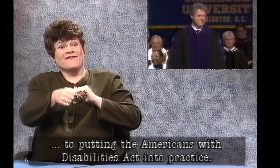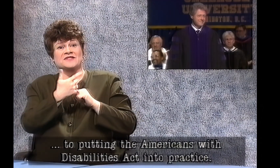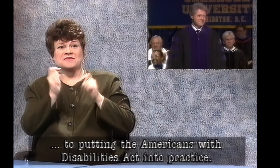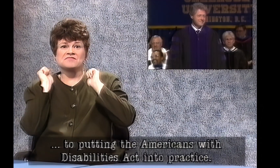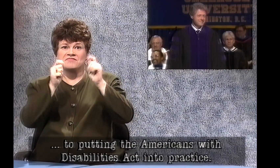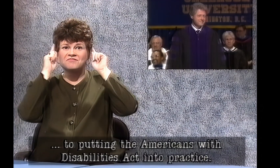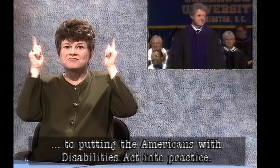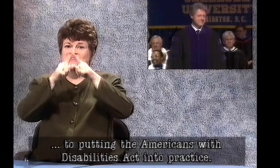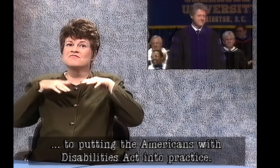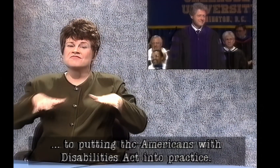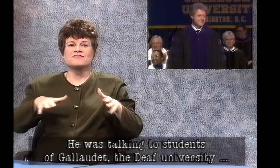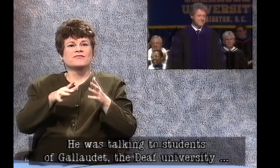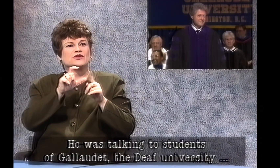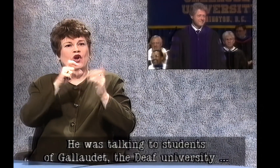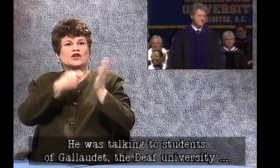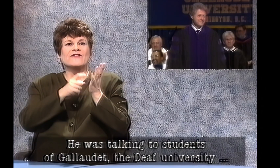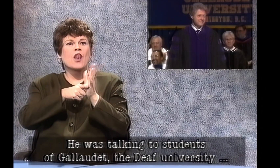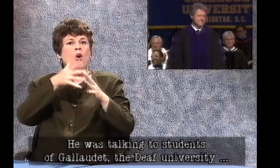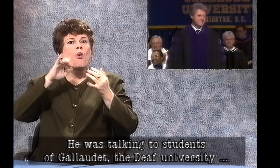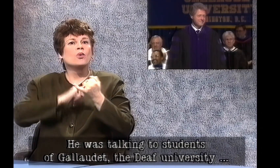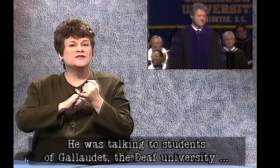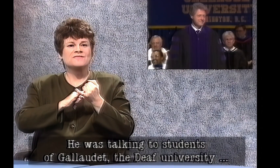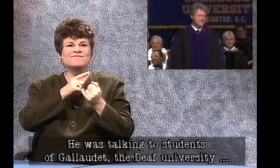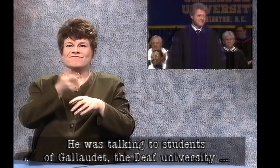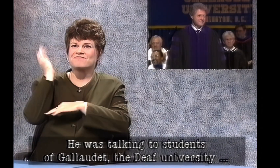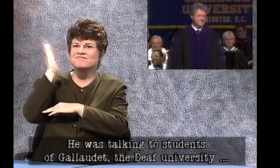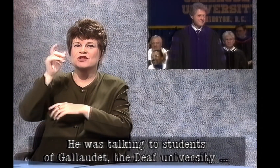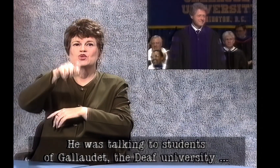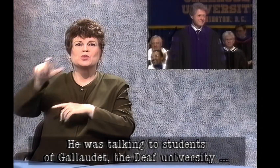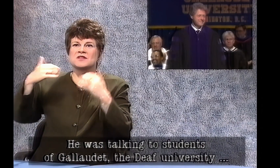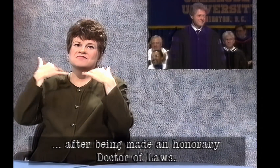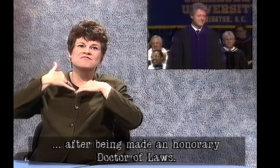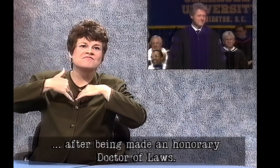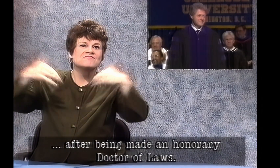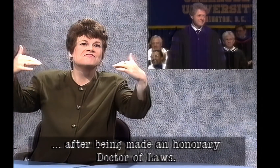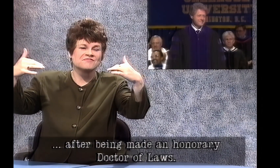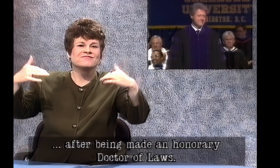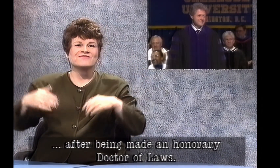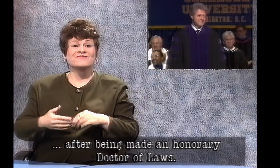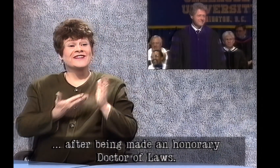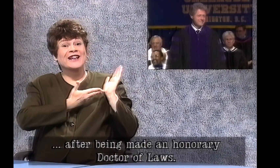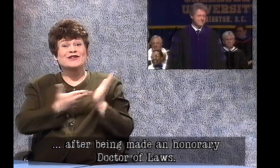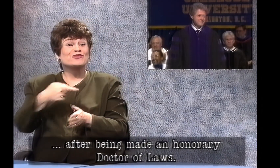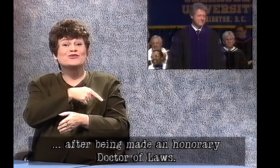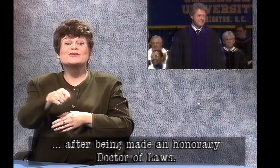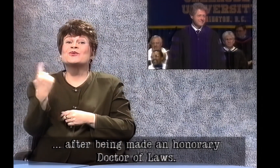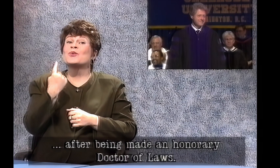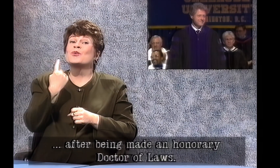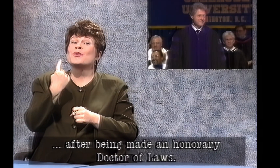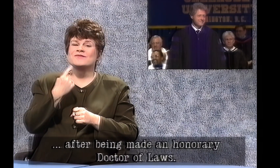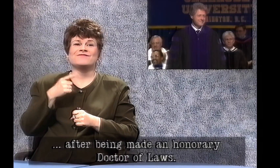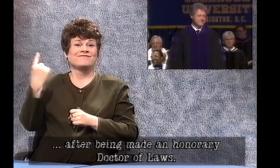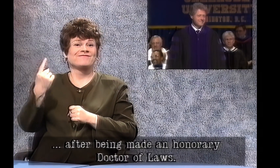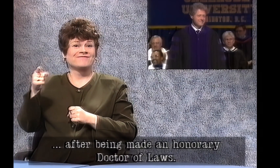practice. He was talking to students of Gallaudet, the deaf university, after being made an honorary Doctor of